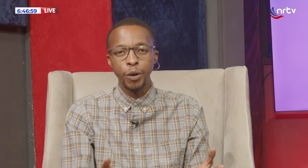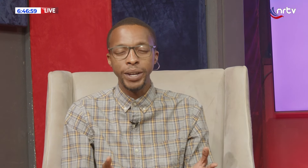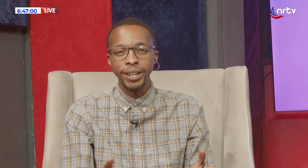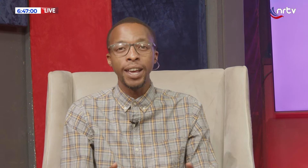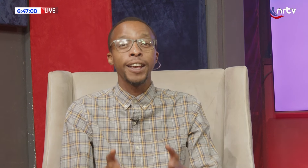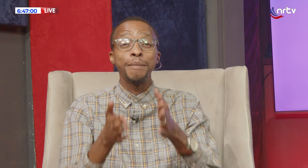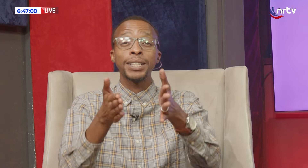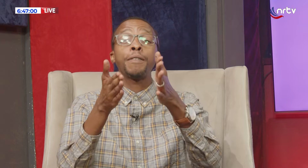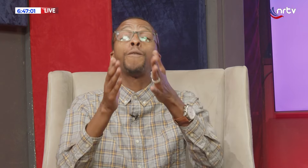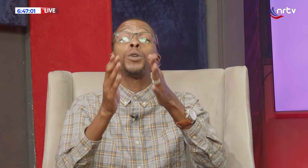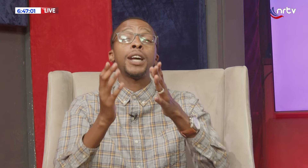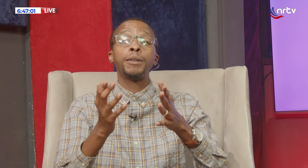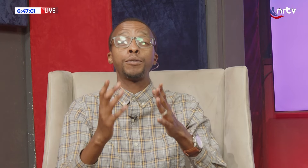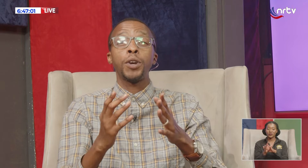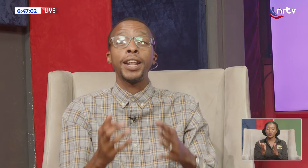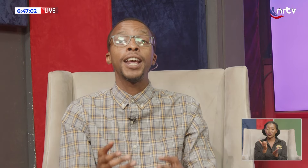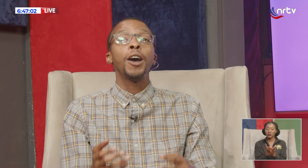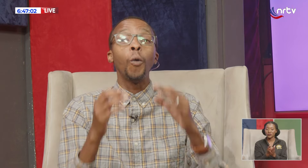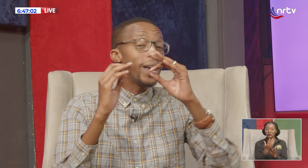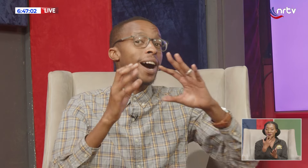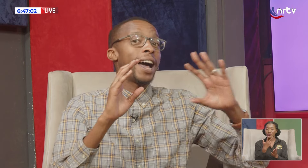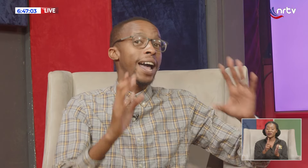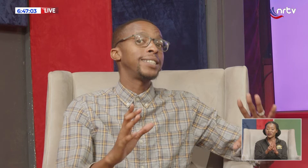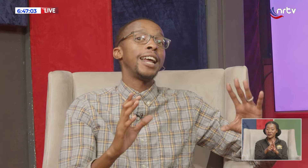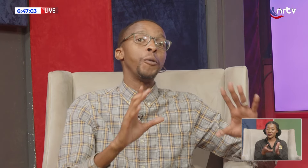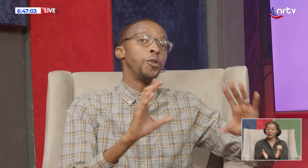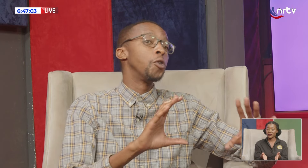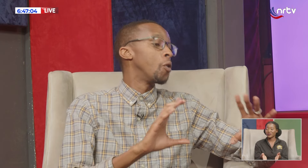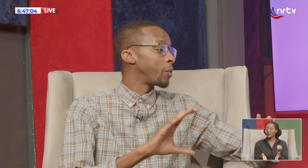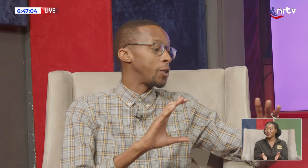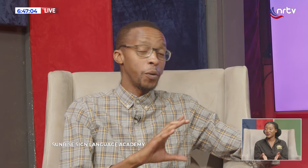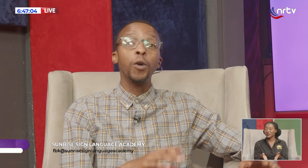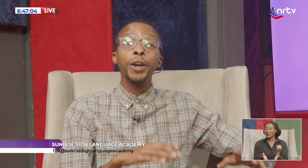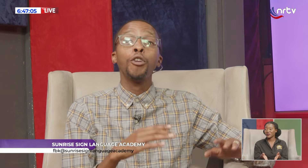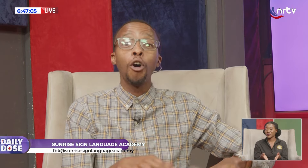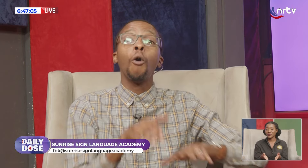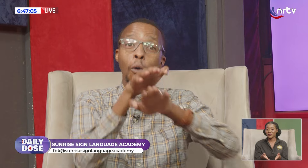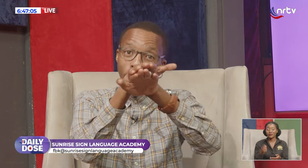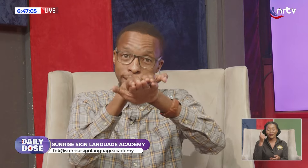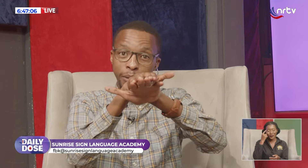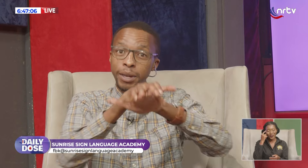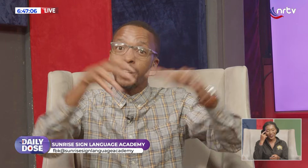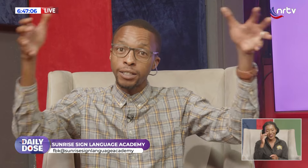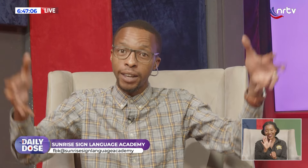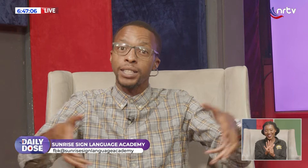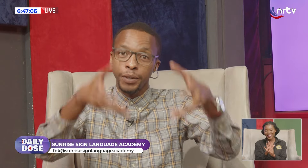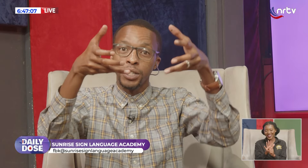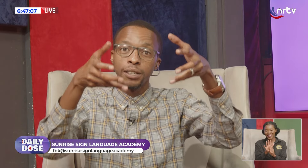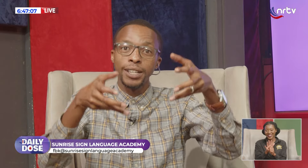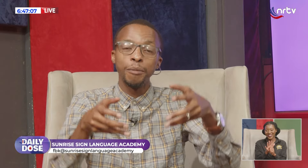weekday. Imagine having 40 hours of training. We are acting like we don't know what we're doing. We know what time it is, okay? It's fish eagle time. We